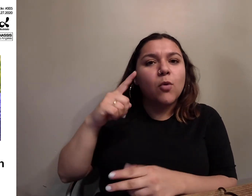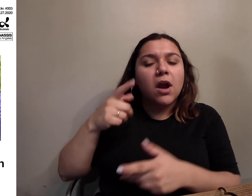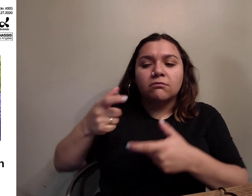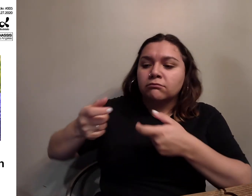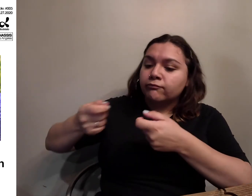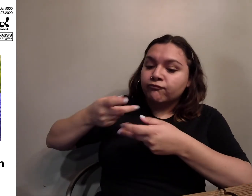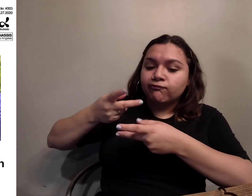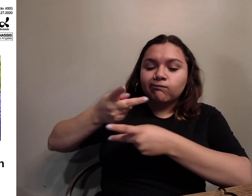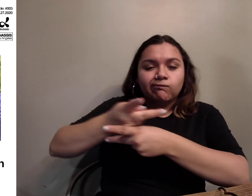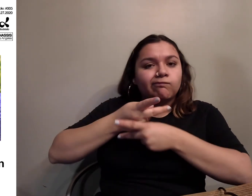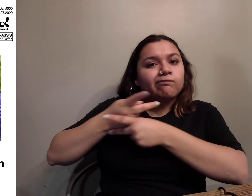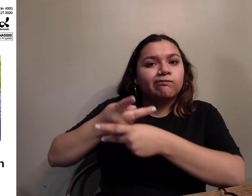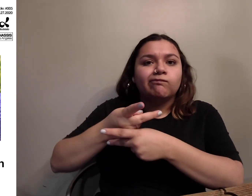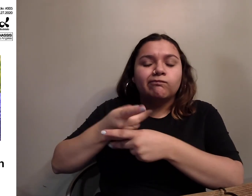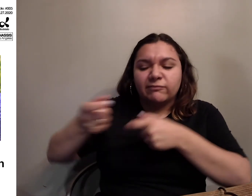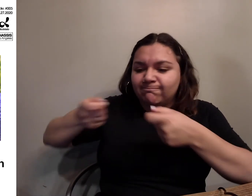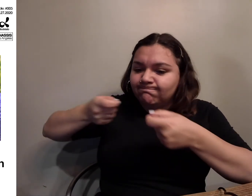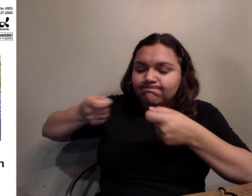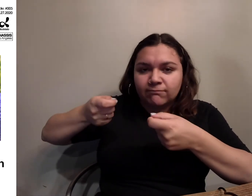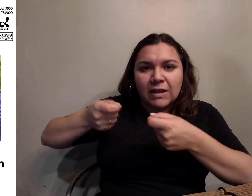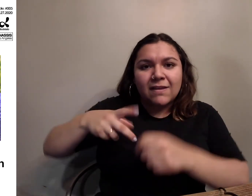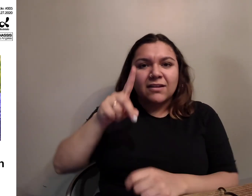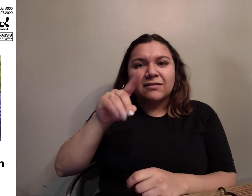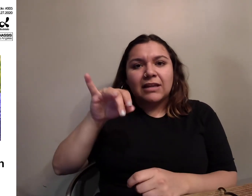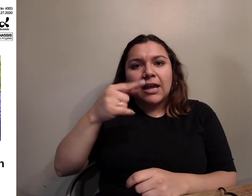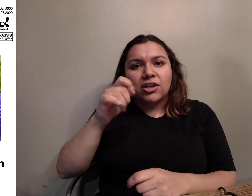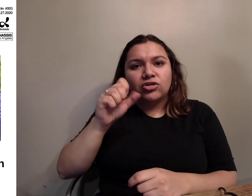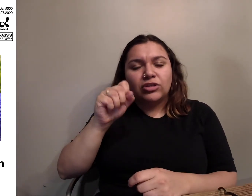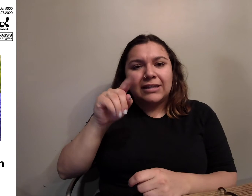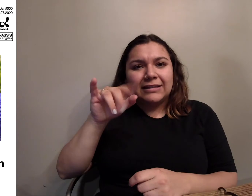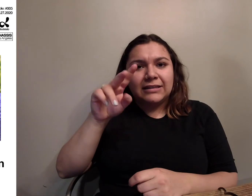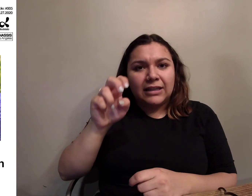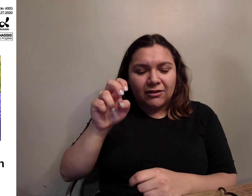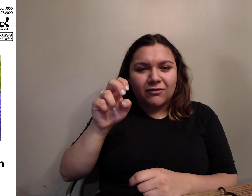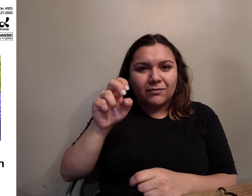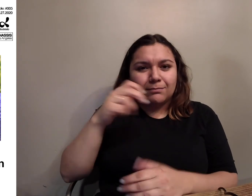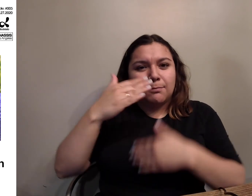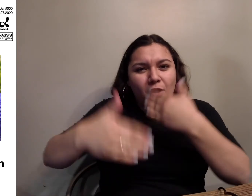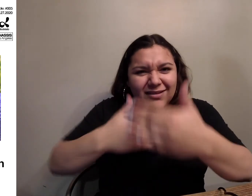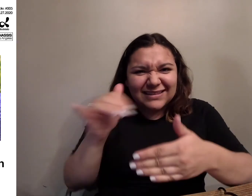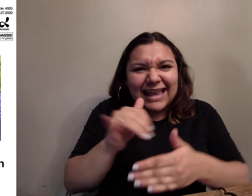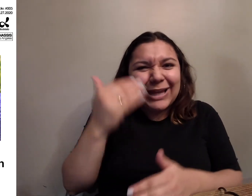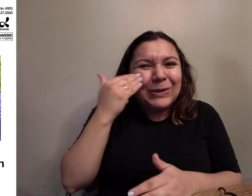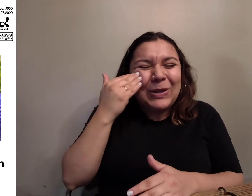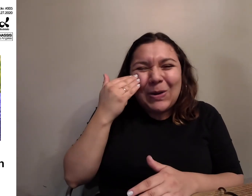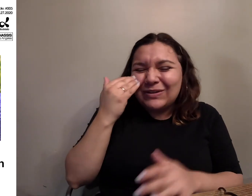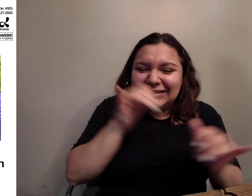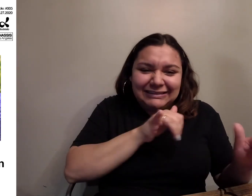facilitate, the digestive process, like papaya enzymes,